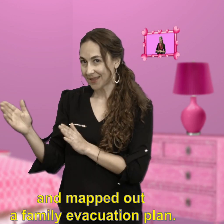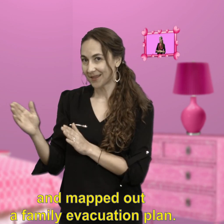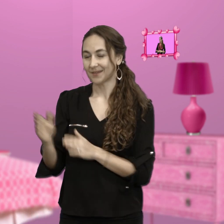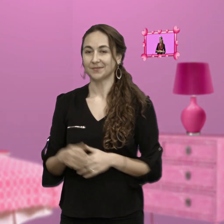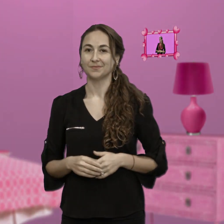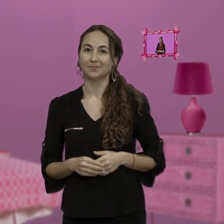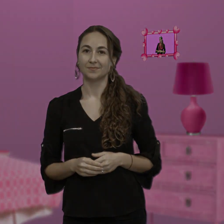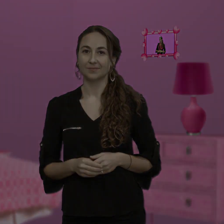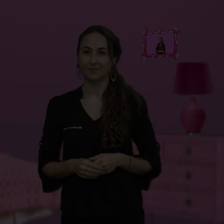plan.